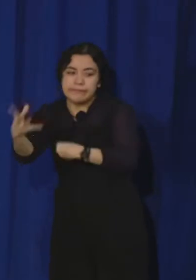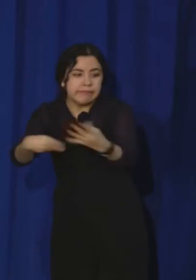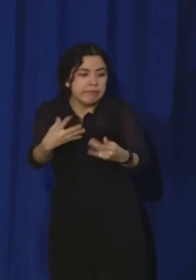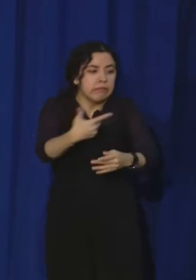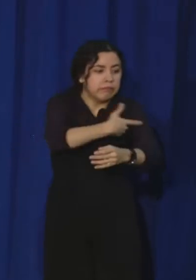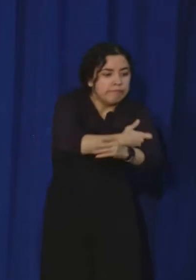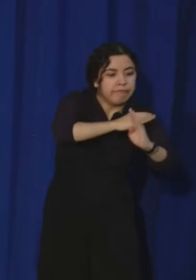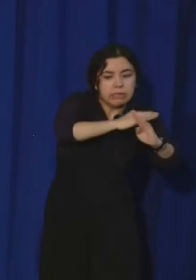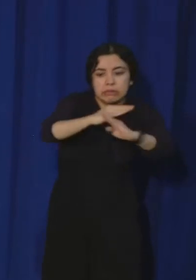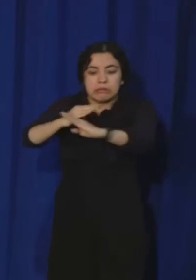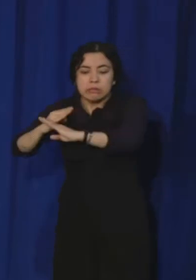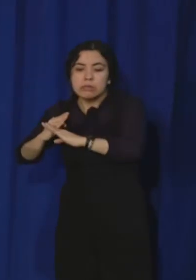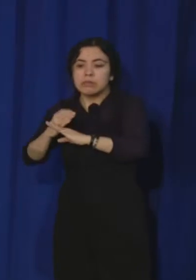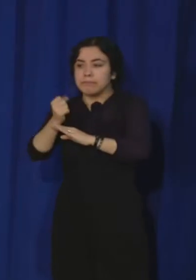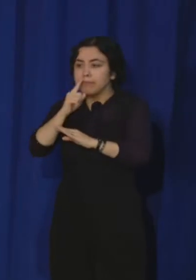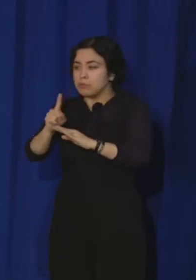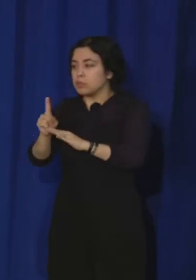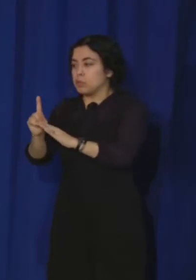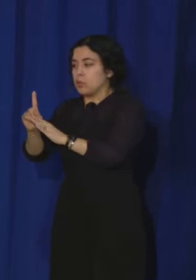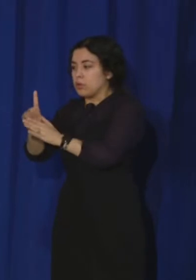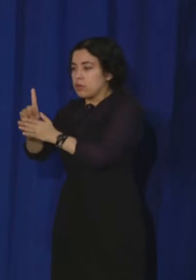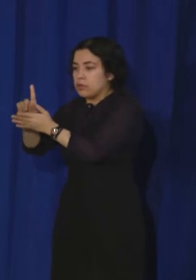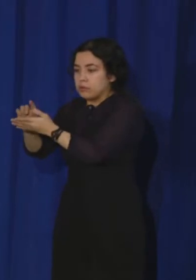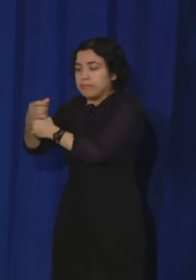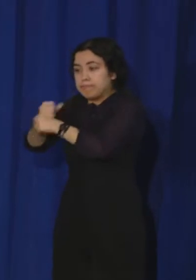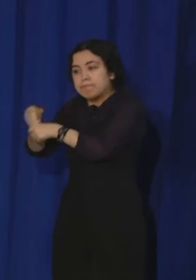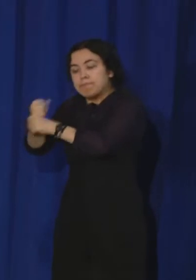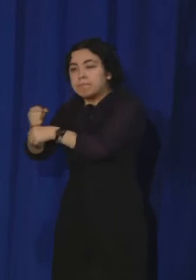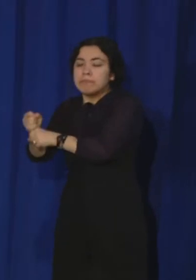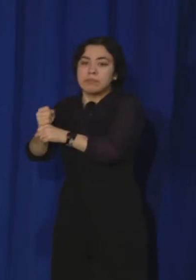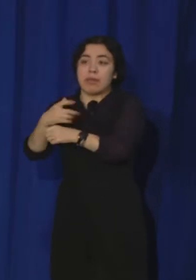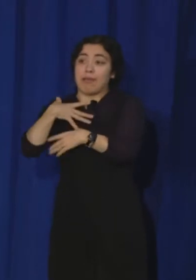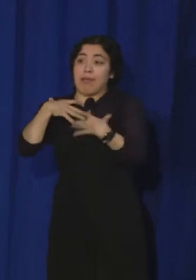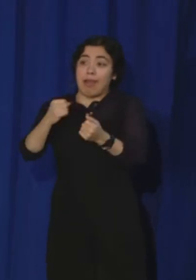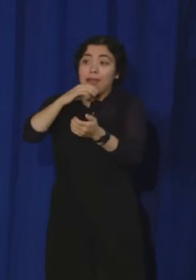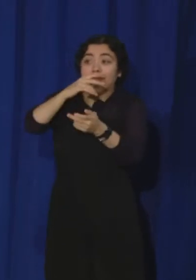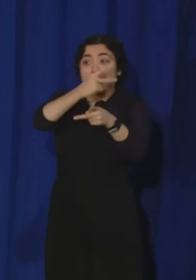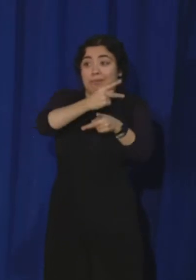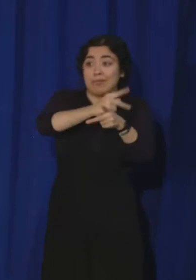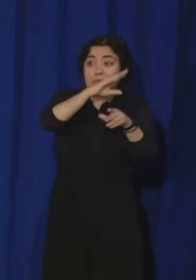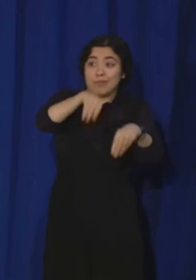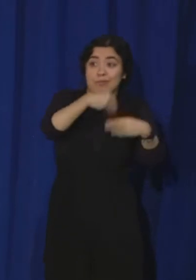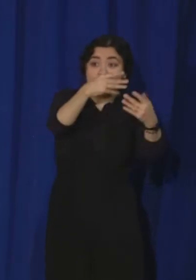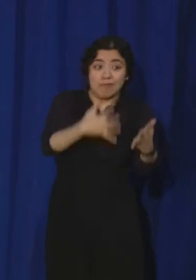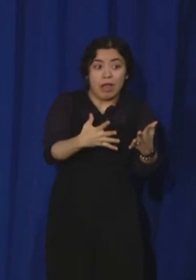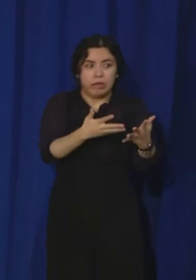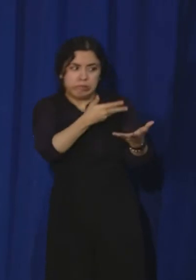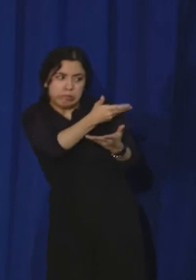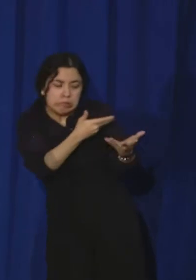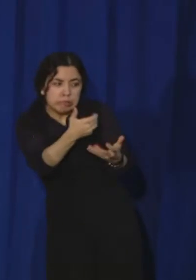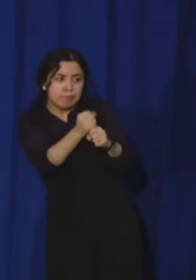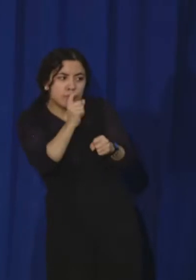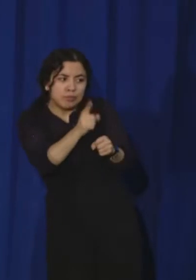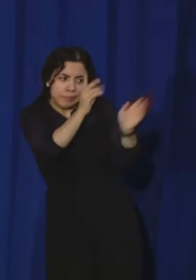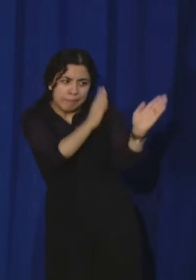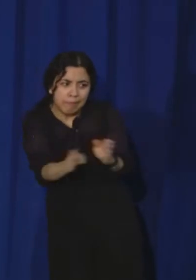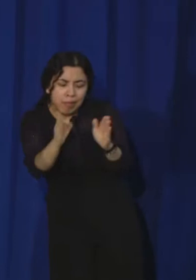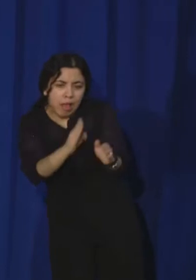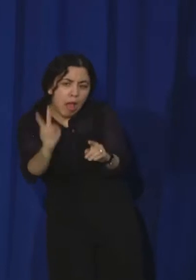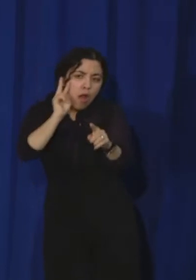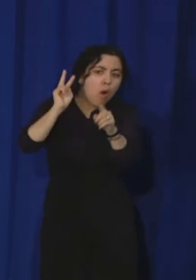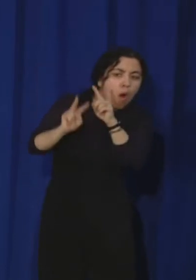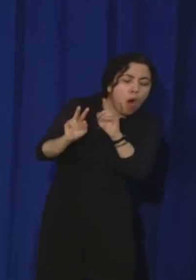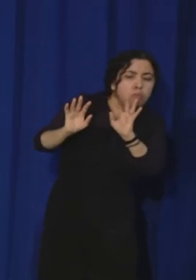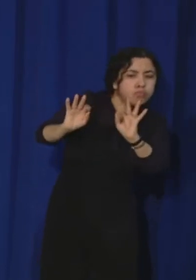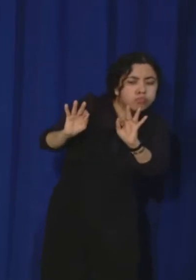is allocated, and then working with our healthcare providers to make sure they have the planning and enough demand so that no vaccine is sitting on